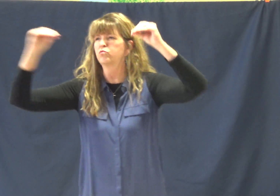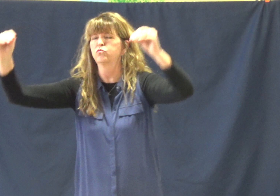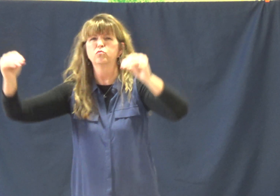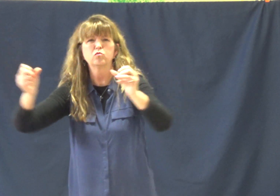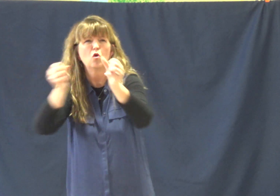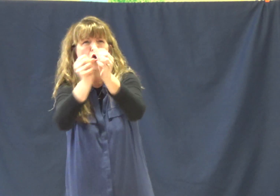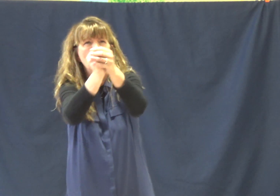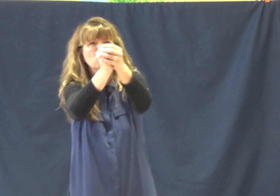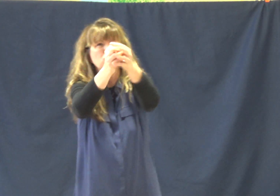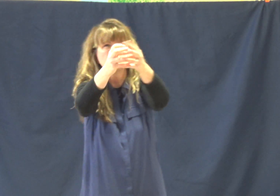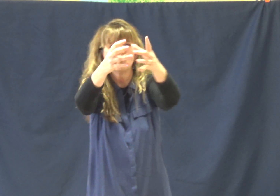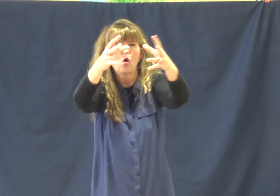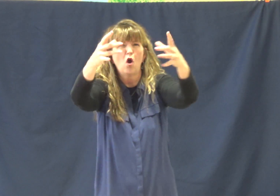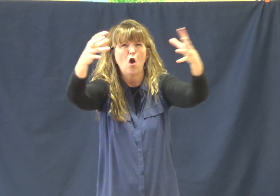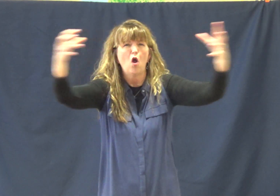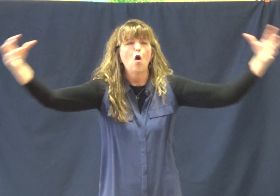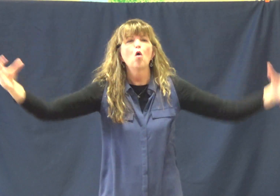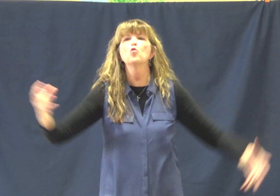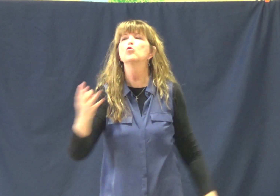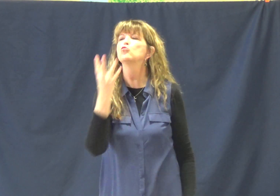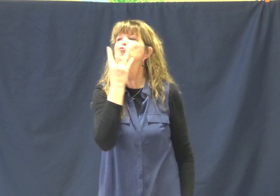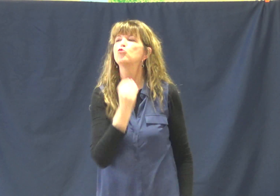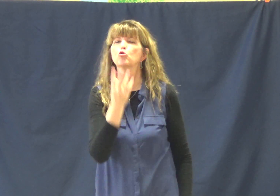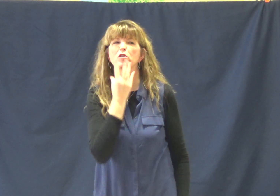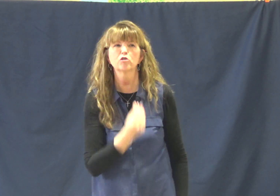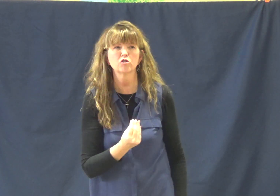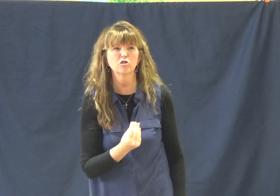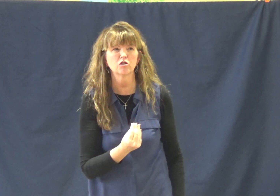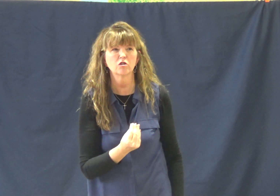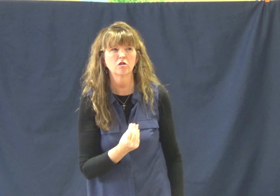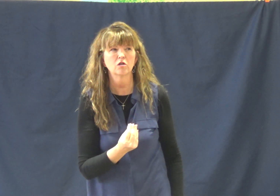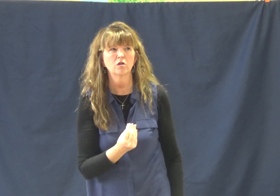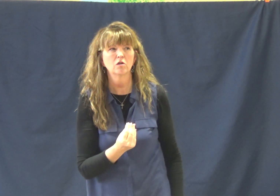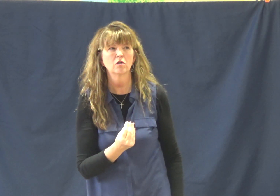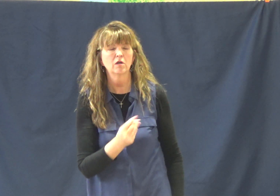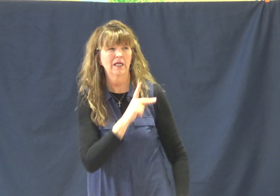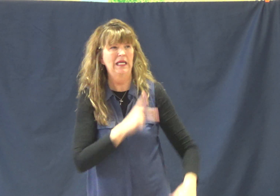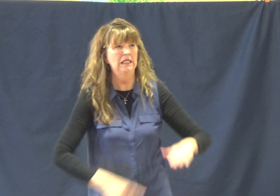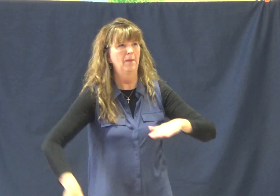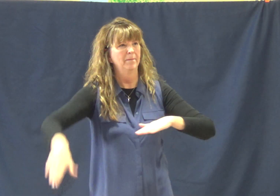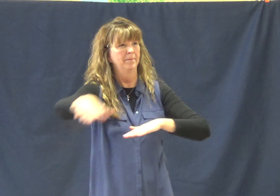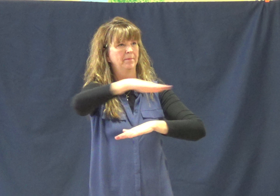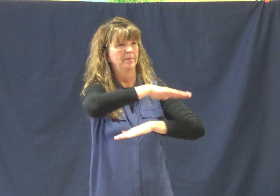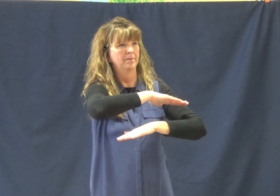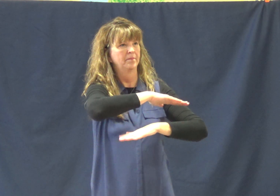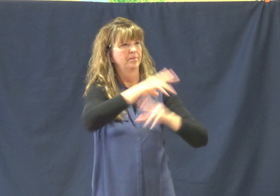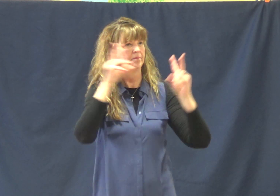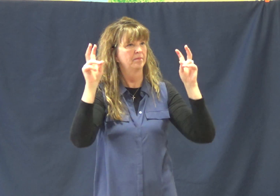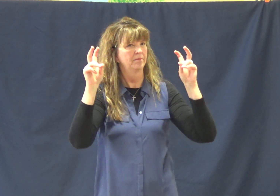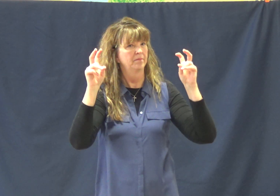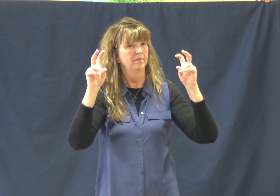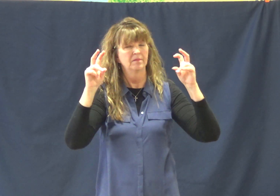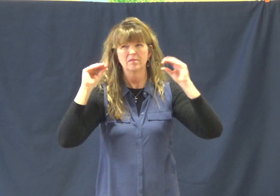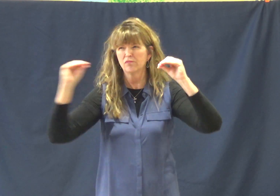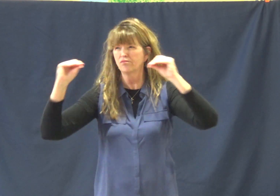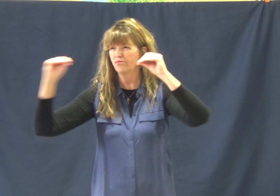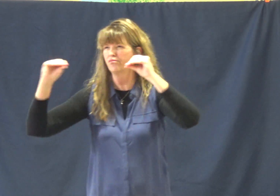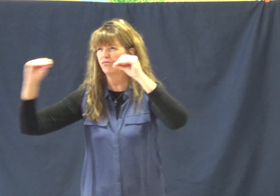was to teach and promote the Jewish kingdom.